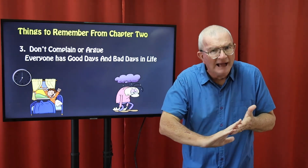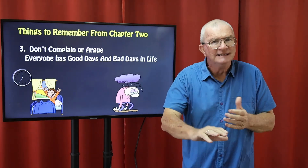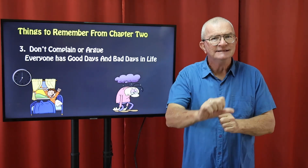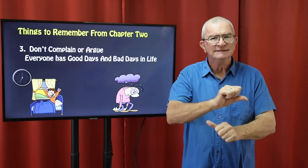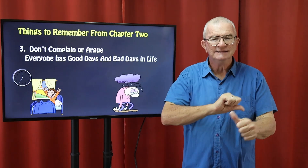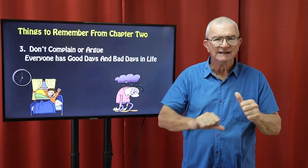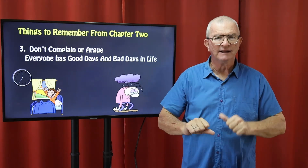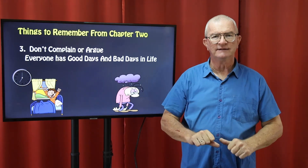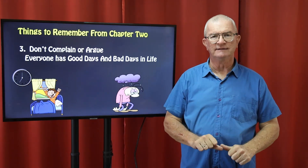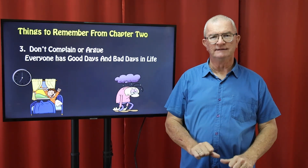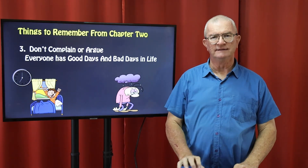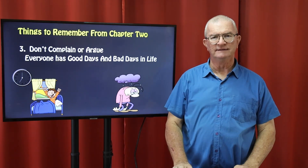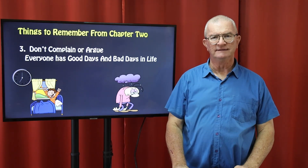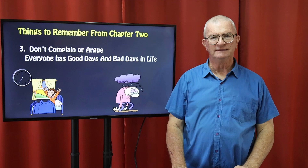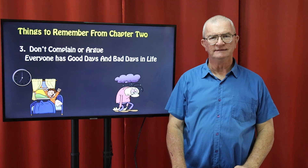being nice to each other,